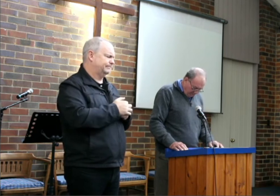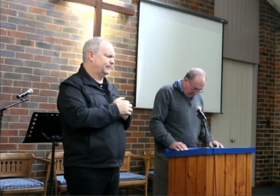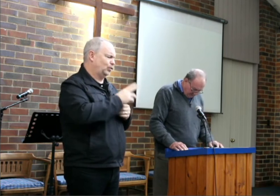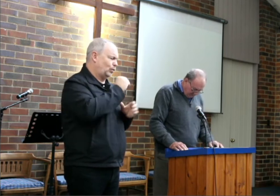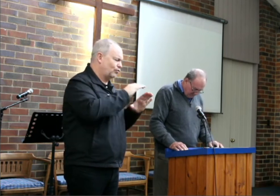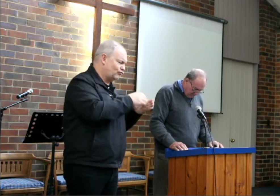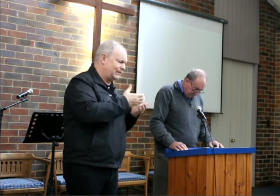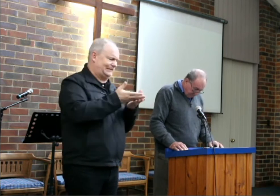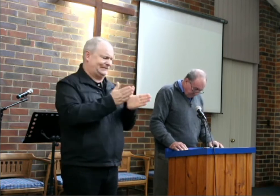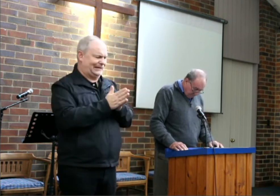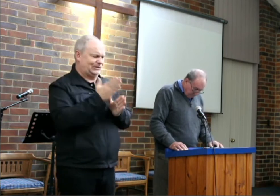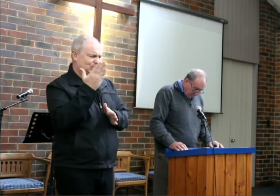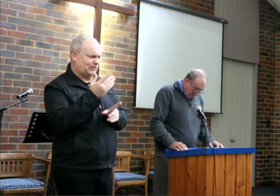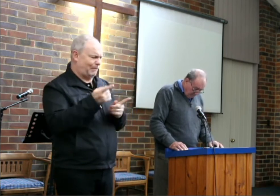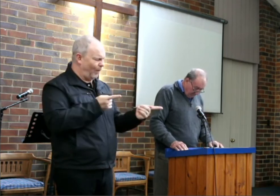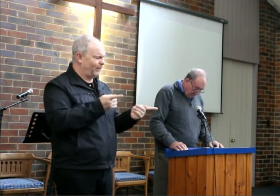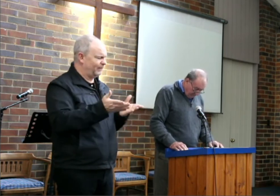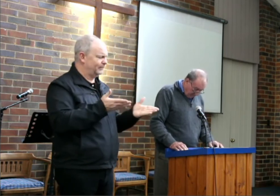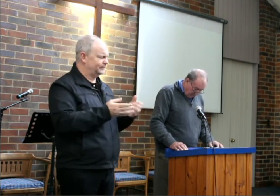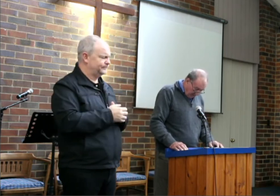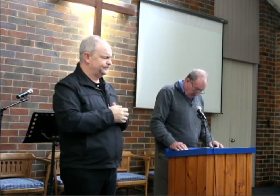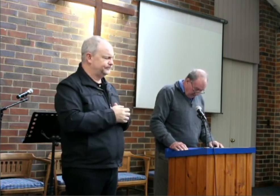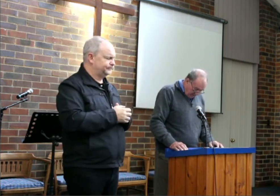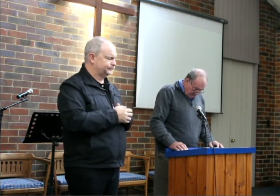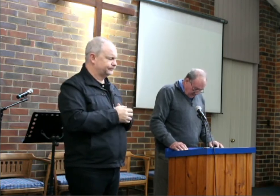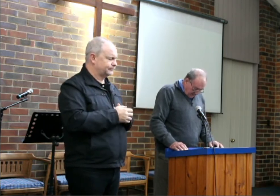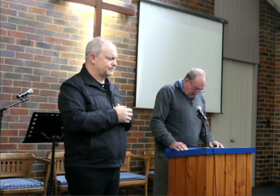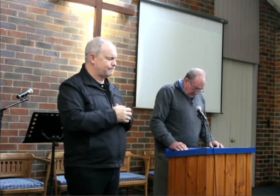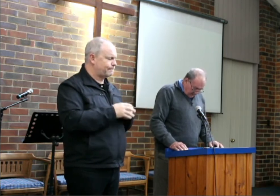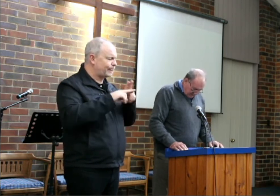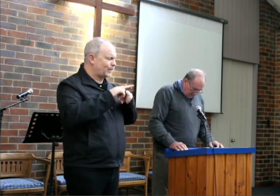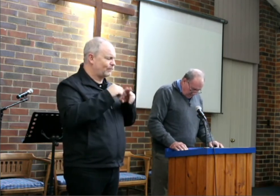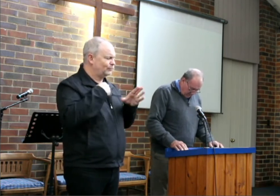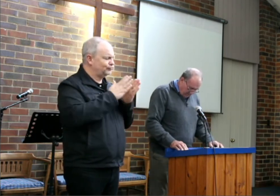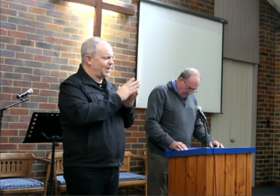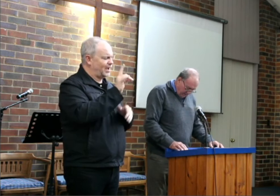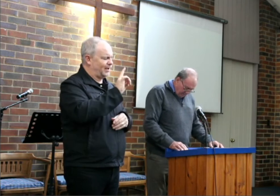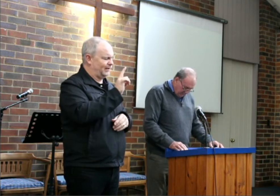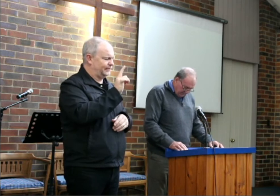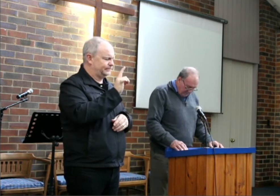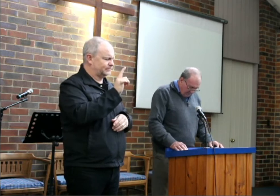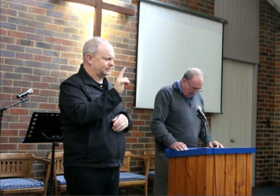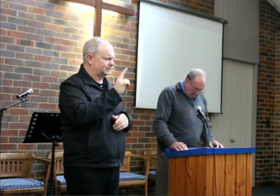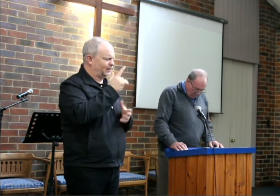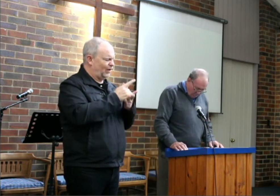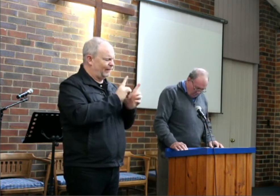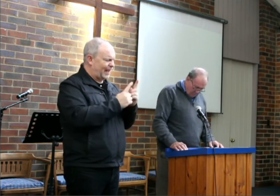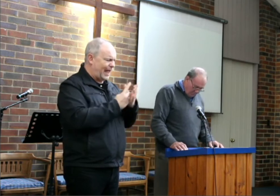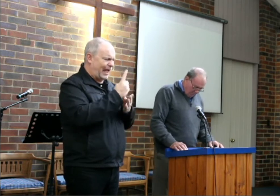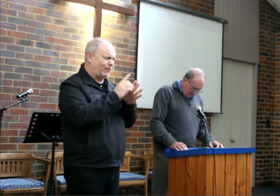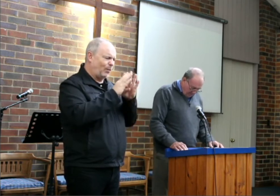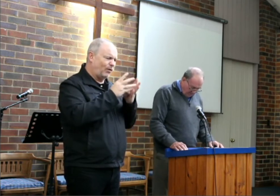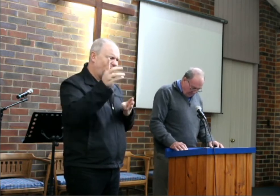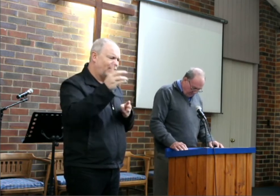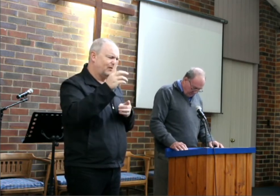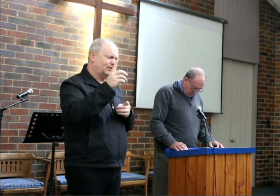and Sunday school. Father, we also pray at this time, a lot of stuff going on in the world,